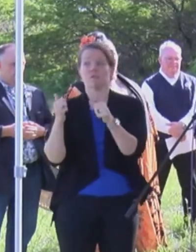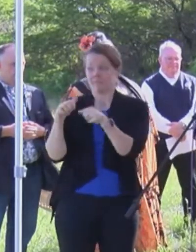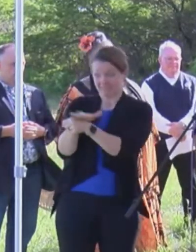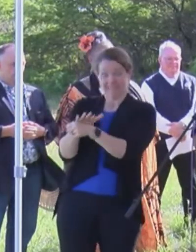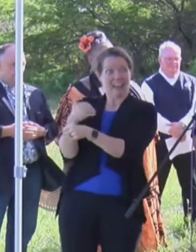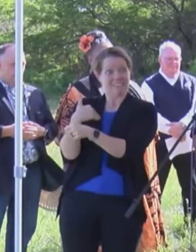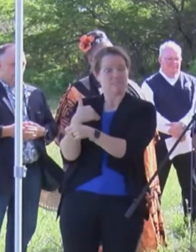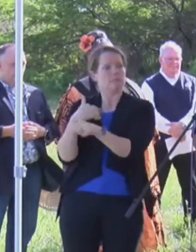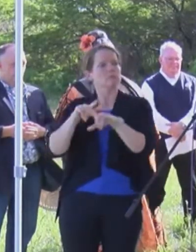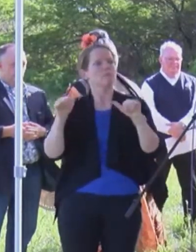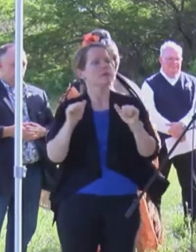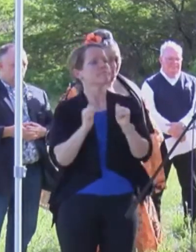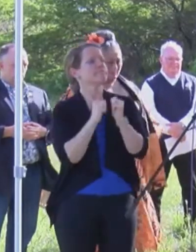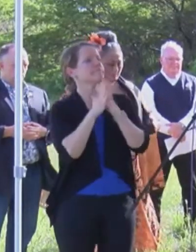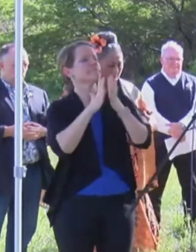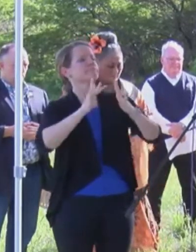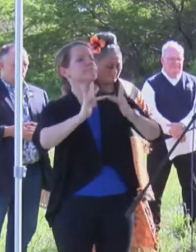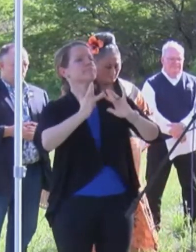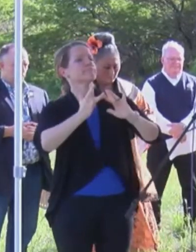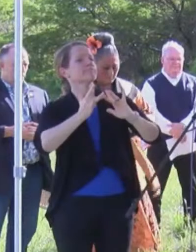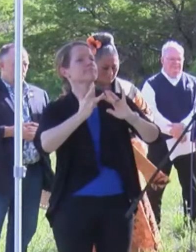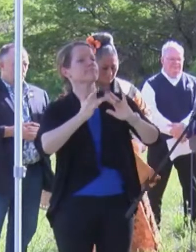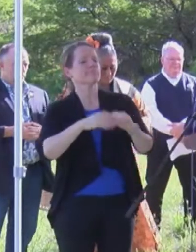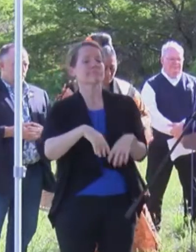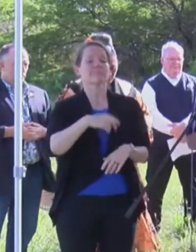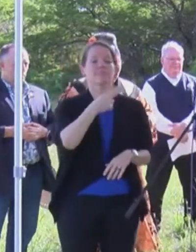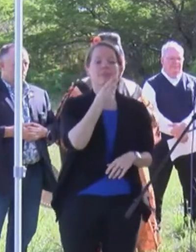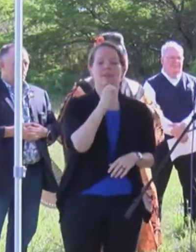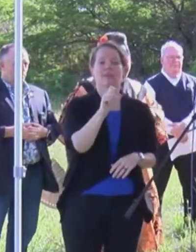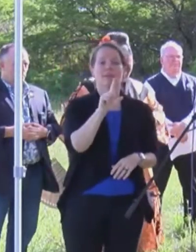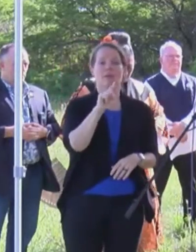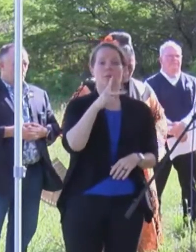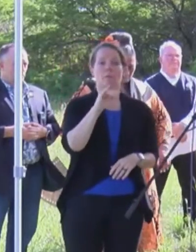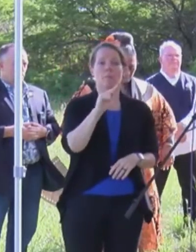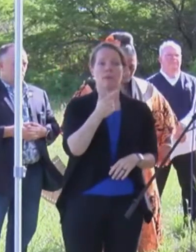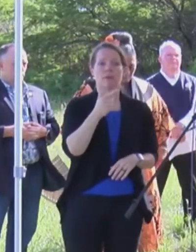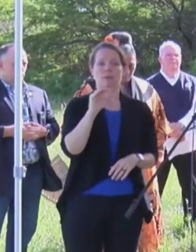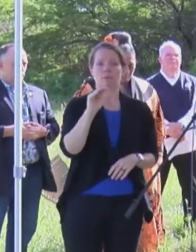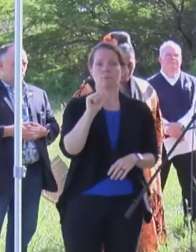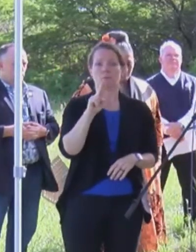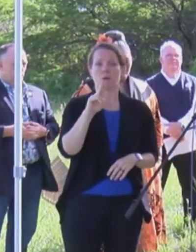So, for those that can't physically go to Kako Maui's Resource Center, go online.